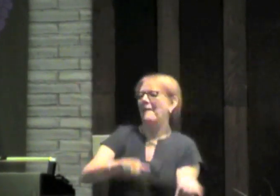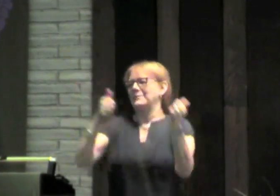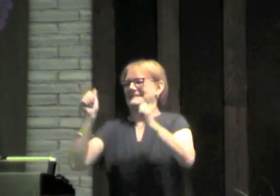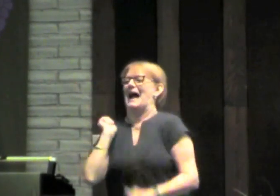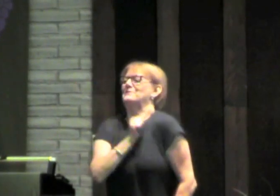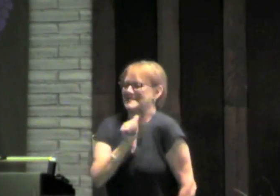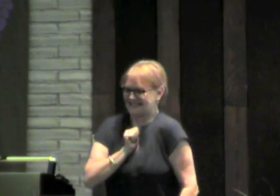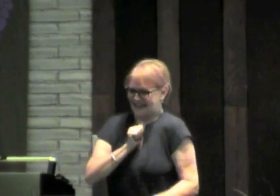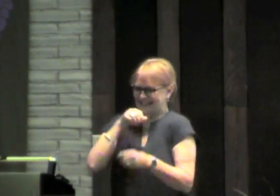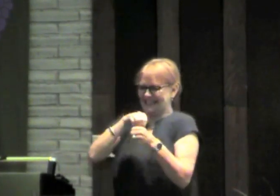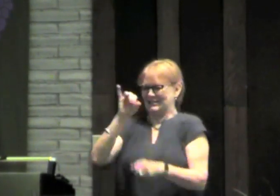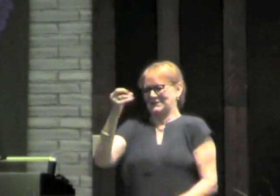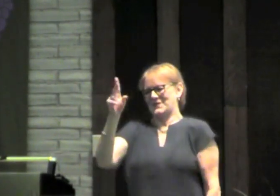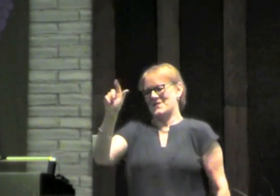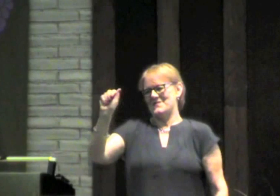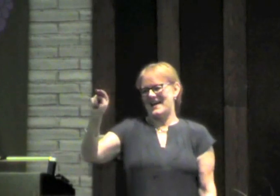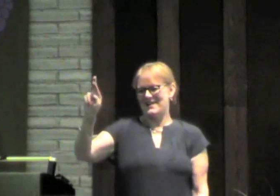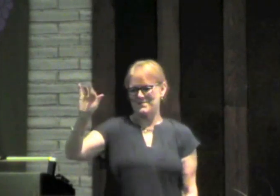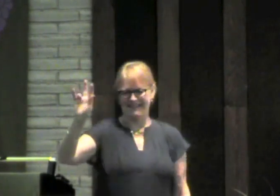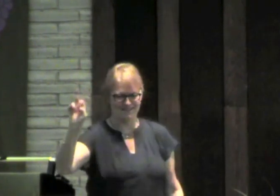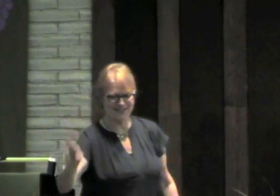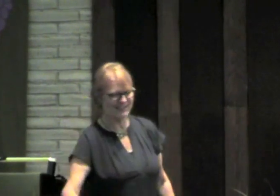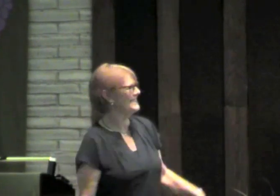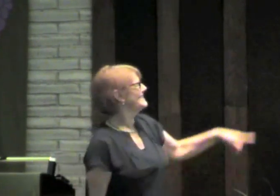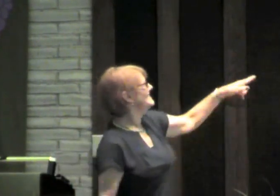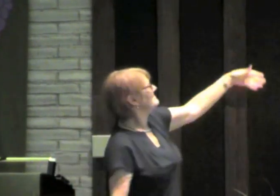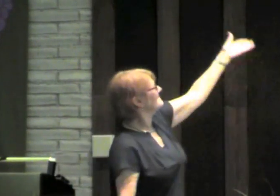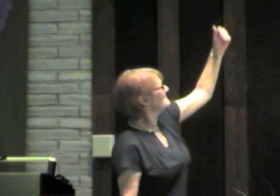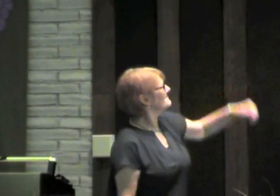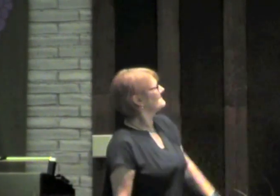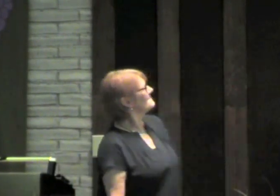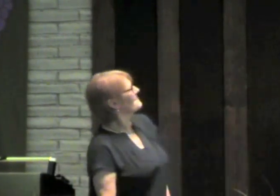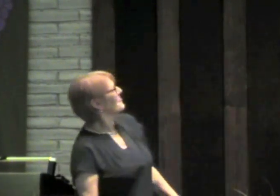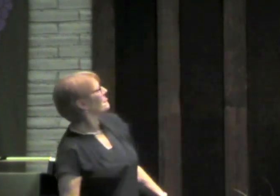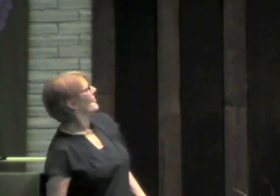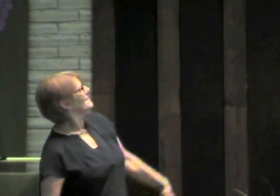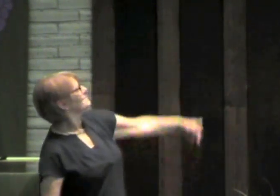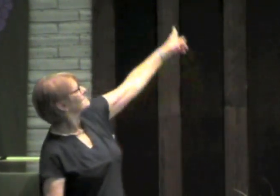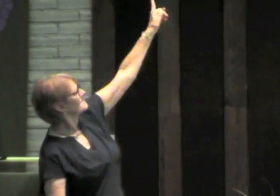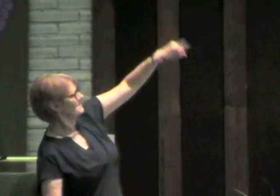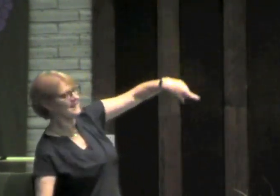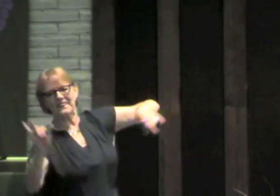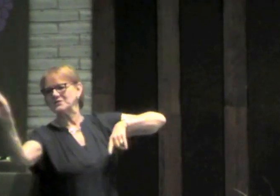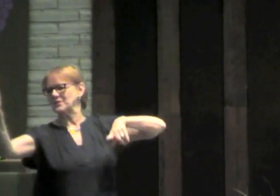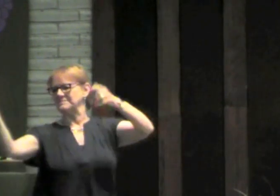I mean, we did not have a pastor to go with, to come with us, but we went ahead and just baptized ourselves in the Jordan